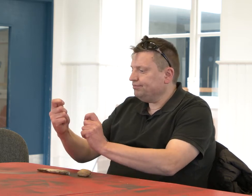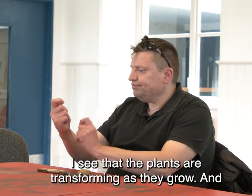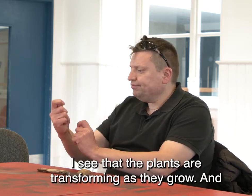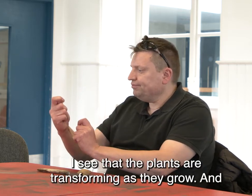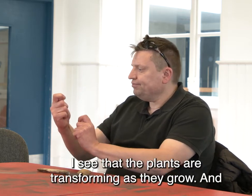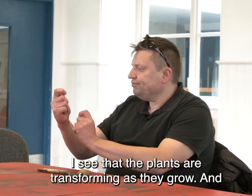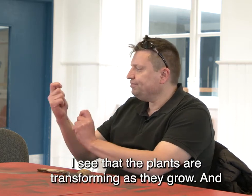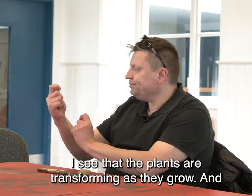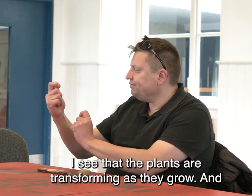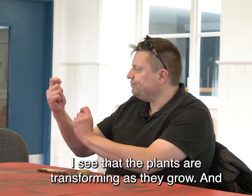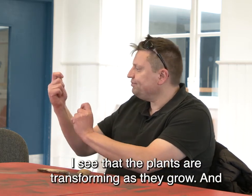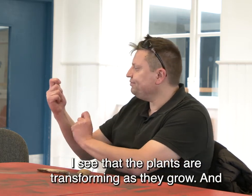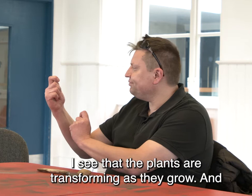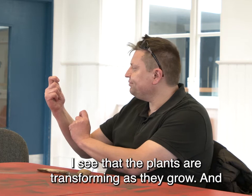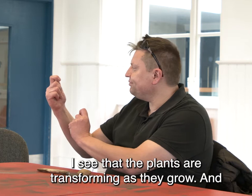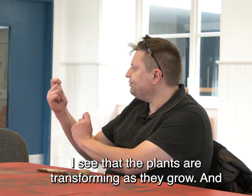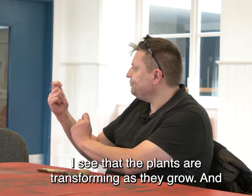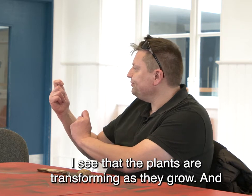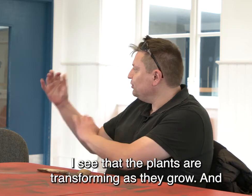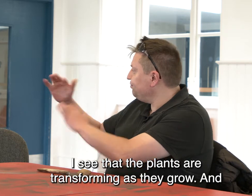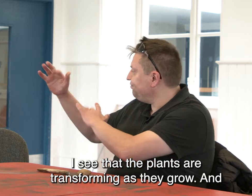I see that the plants are transforming as they grow,